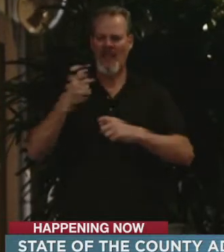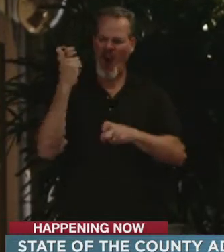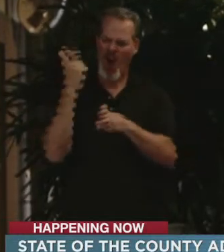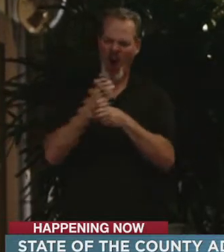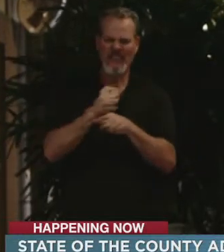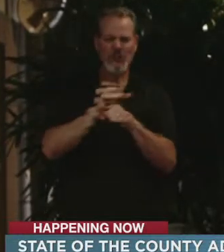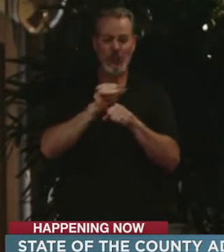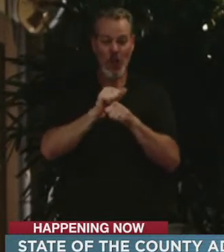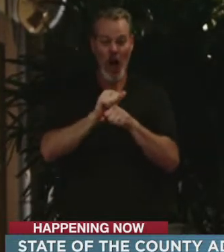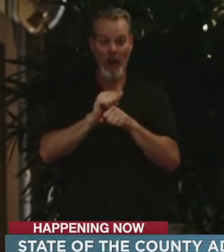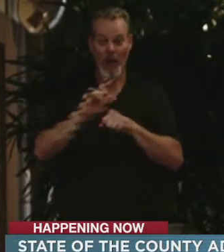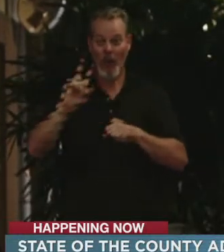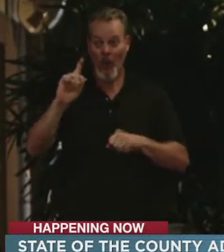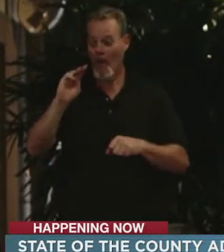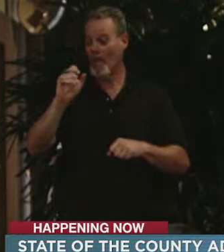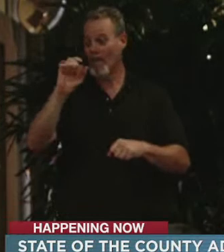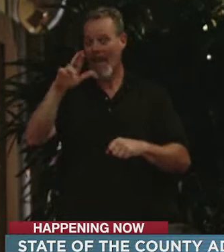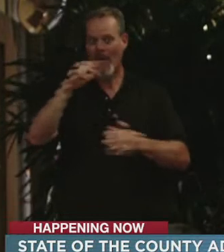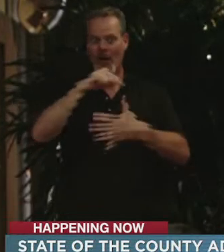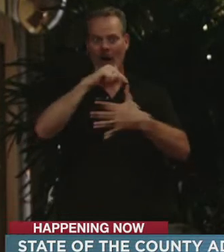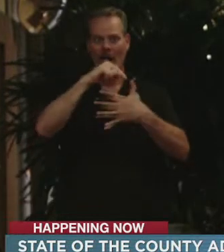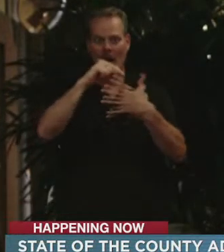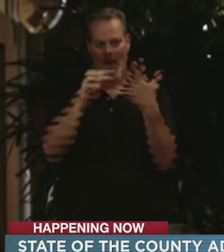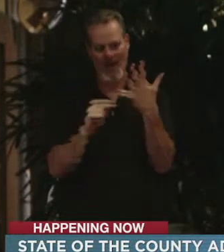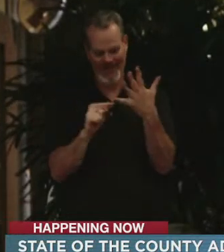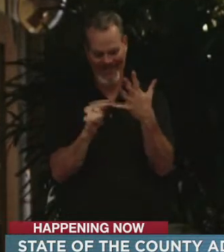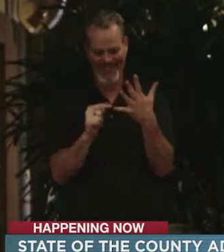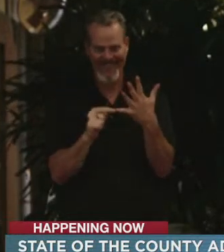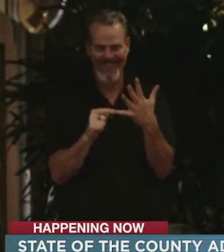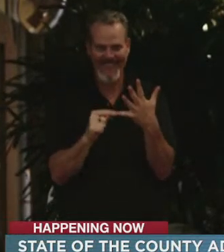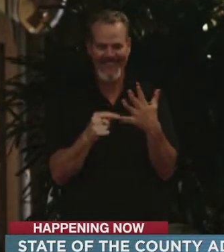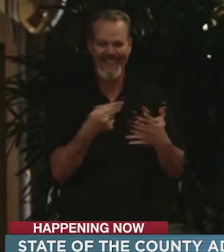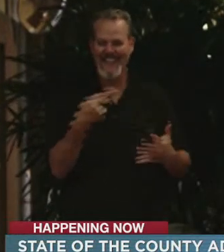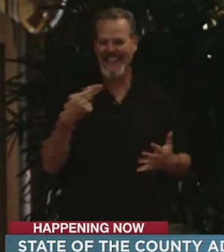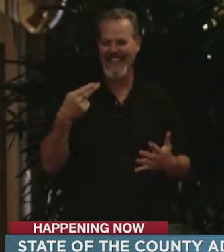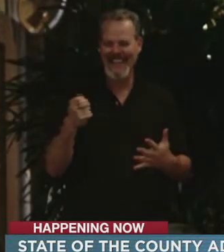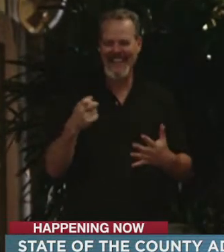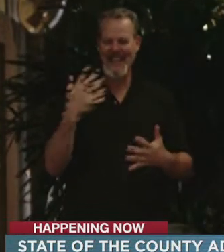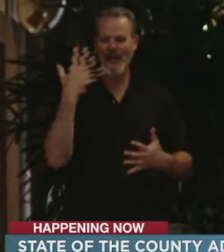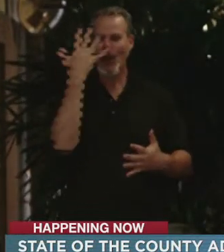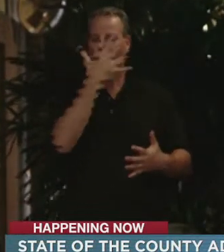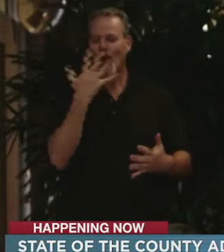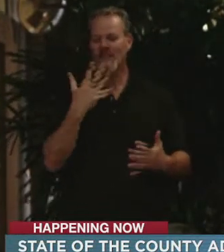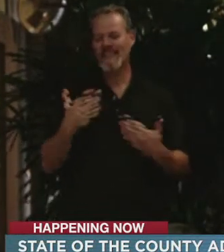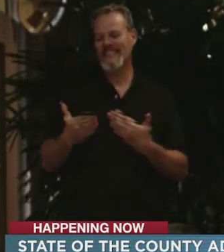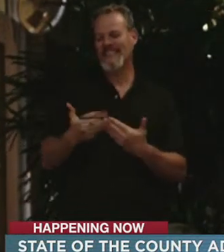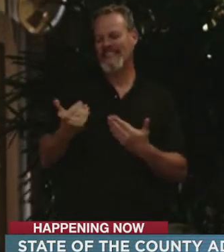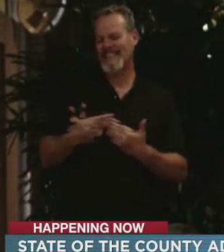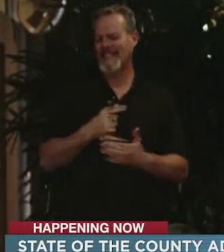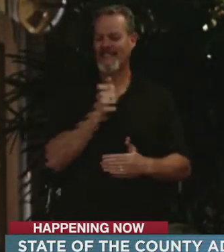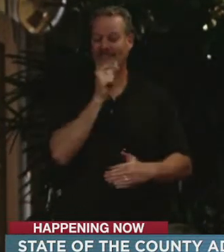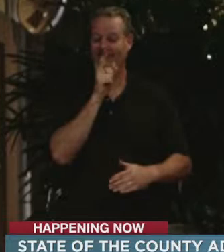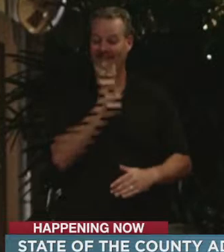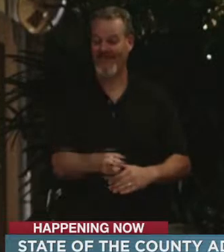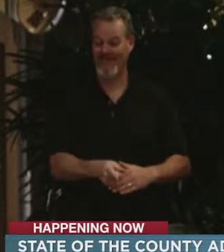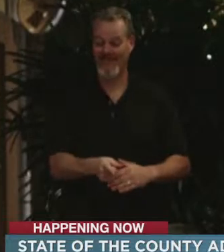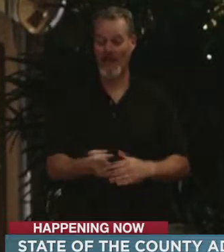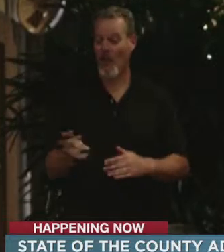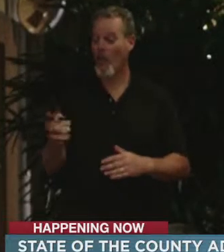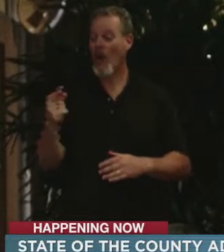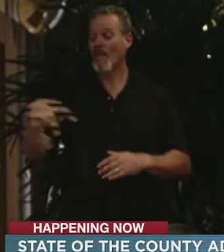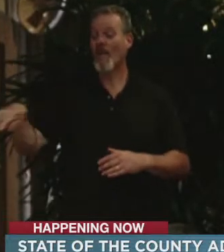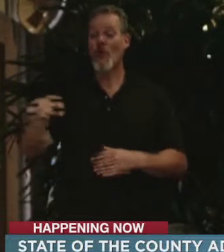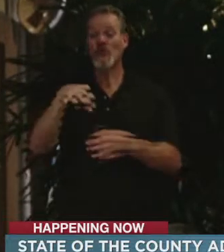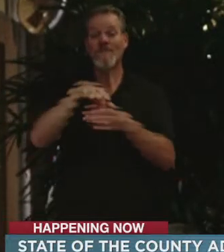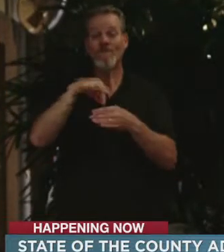the bottom of the list. And what I thought about that was, he makes it look too easy. Because I'll let you know, one of those 14 votes that went for mayor,